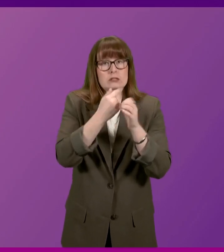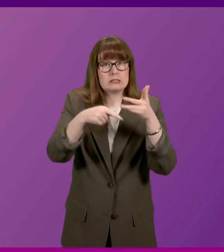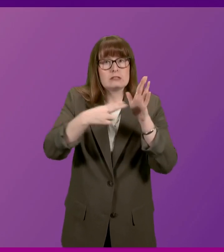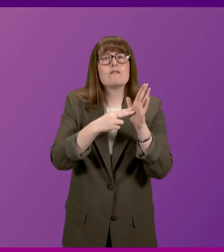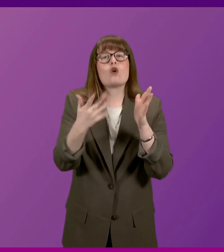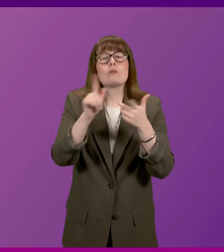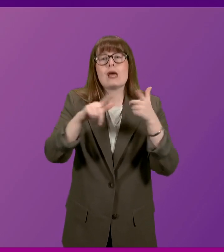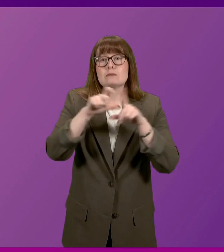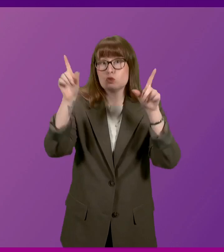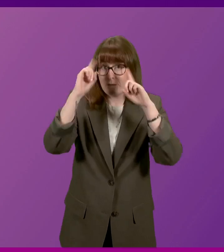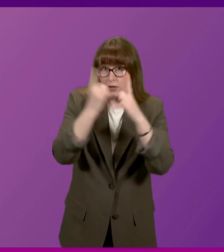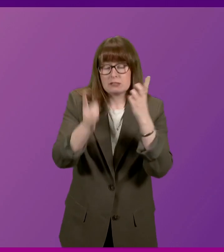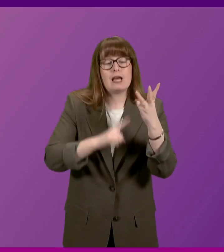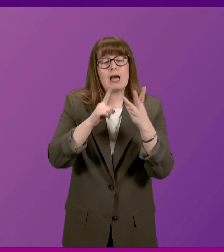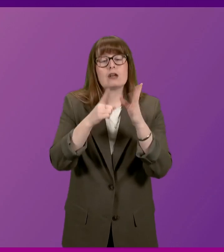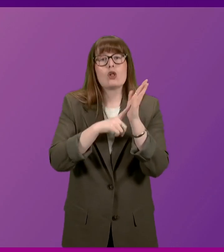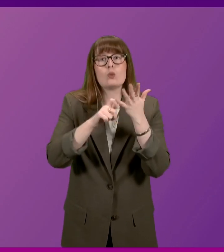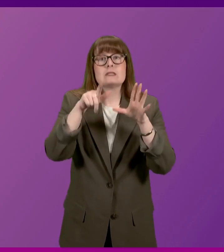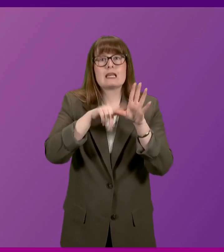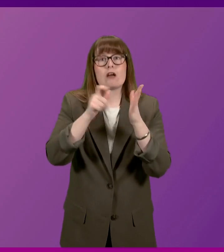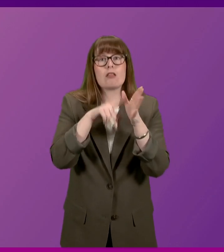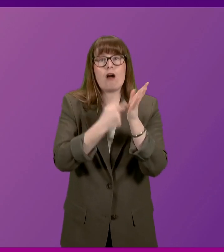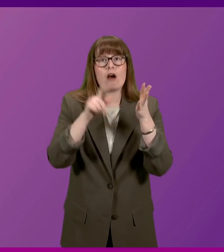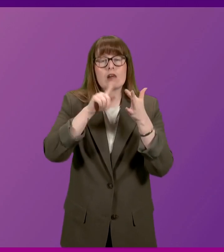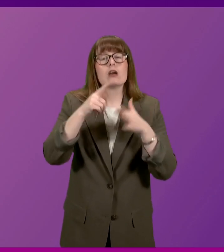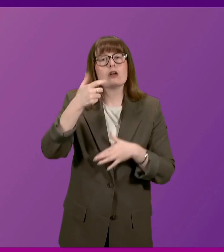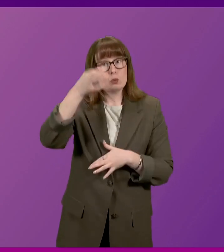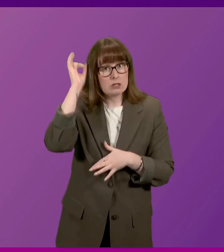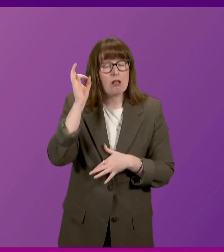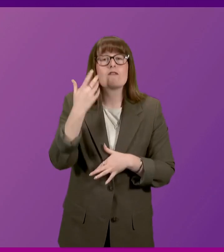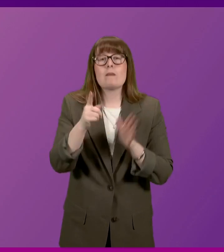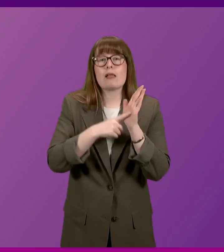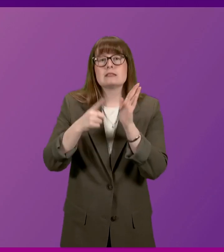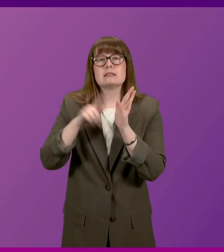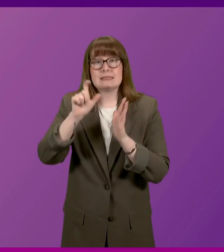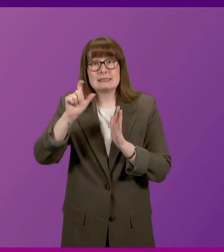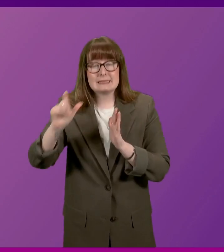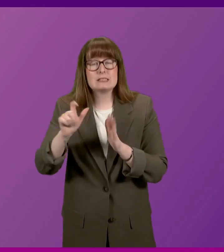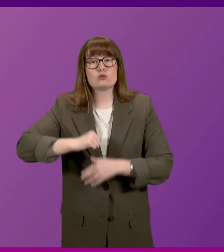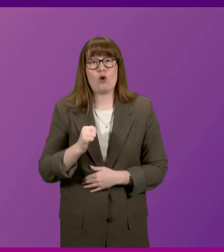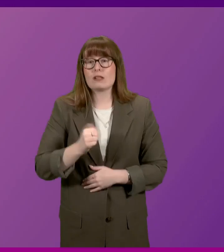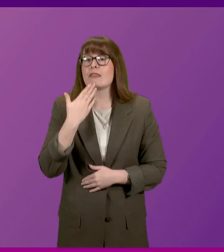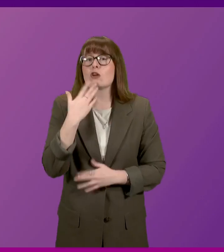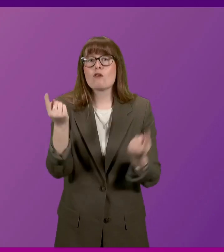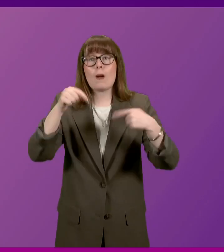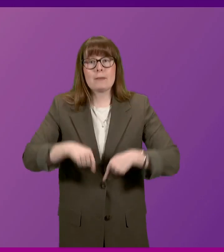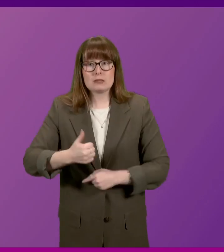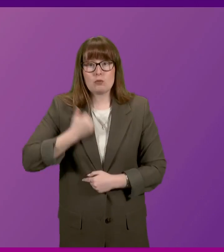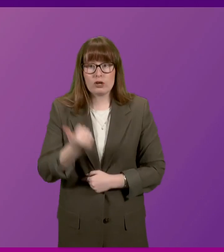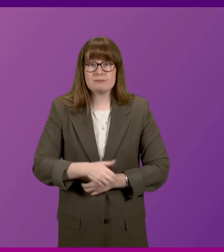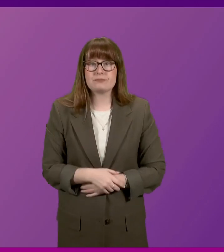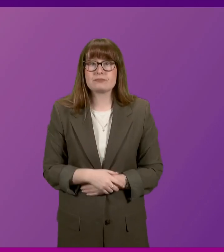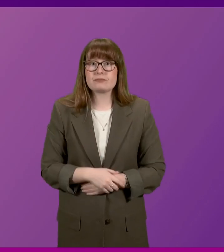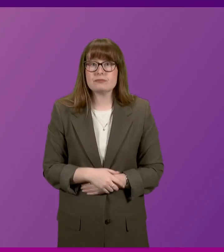Edinburgh and Lucy Clark from LCC Scotland. You're all very welcome this morning. Thank you so much for joining us. We